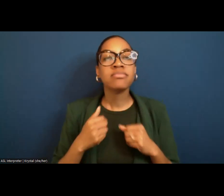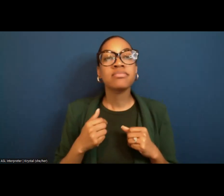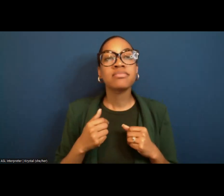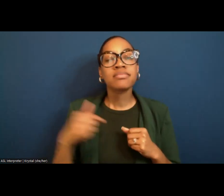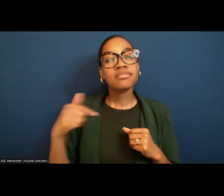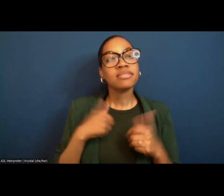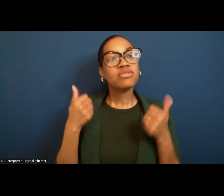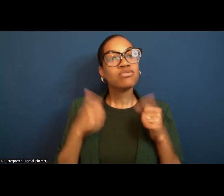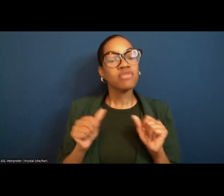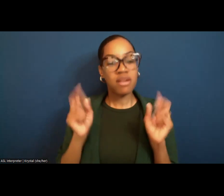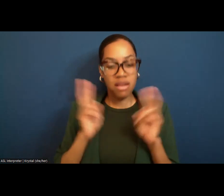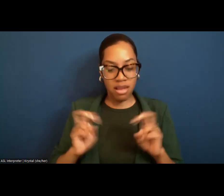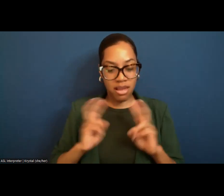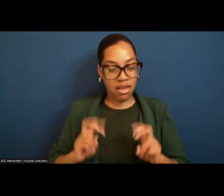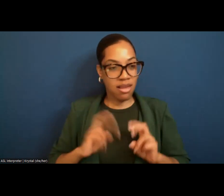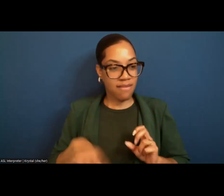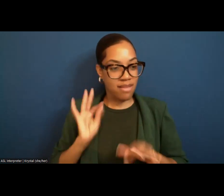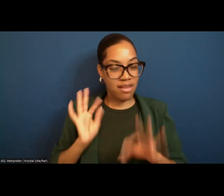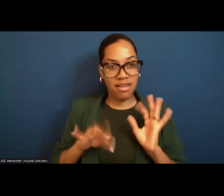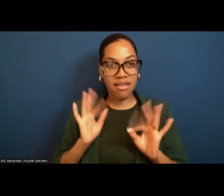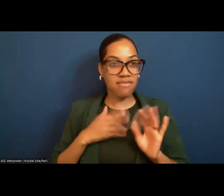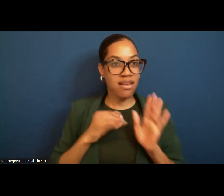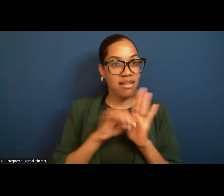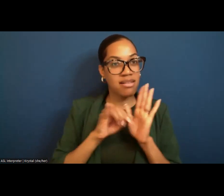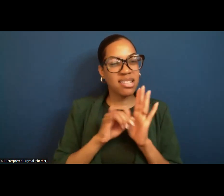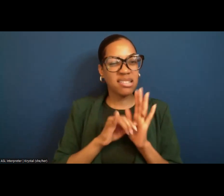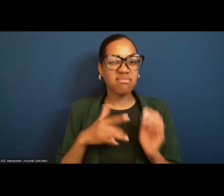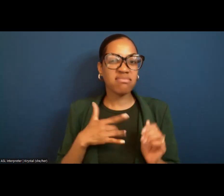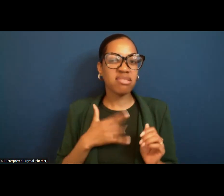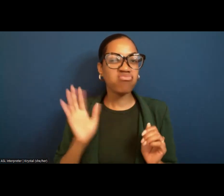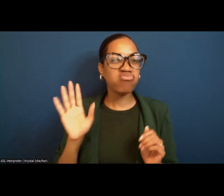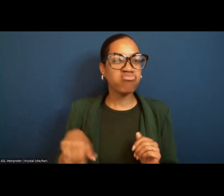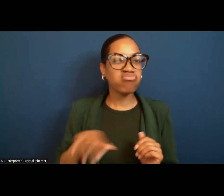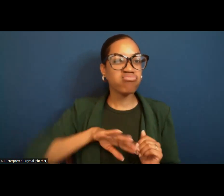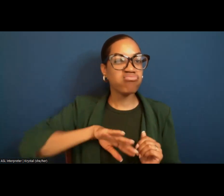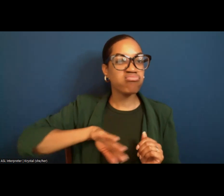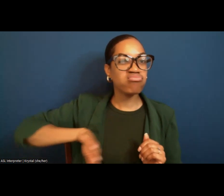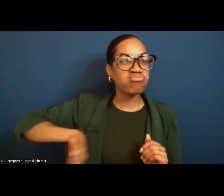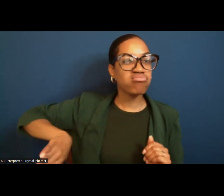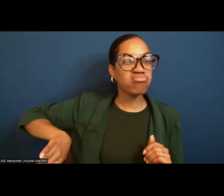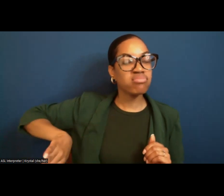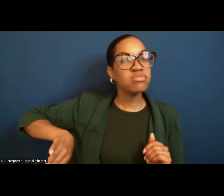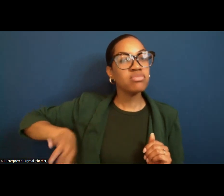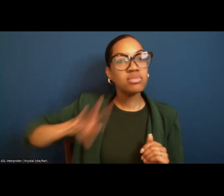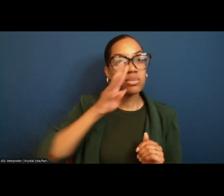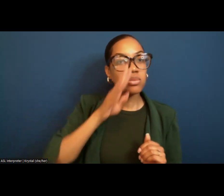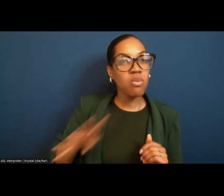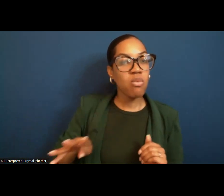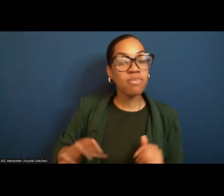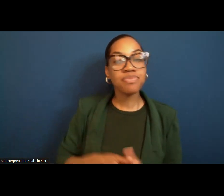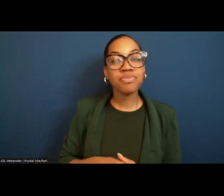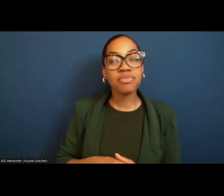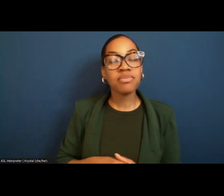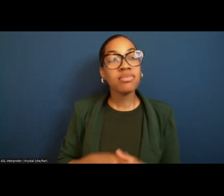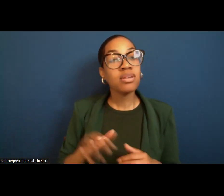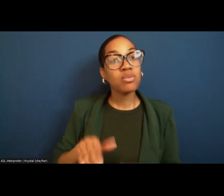my identity. A lot of my formative years was also dealing with a lot of stereotypes in terms of what Black people were supposed to be